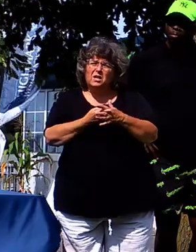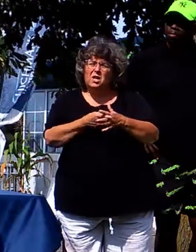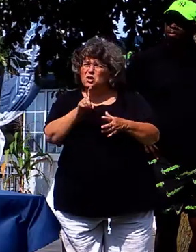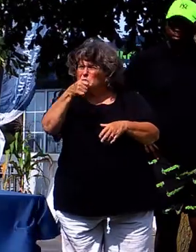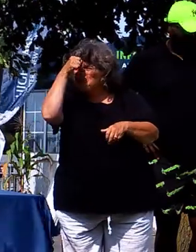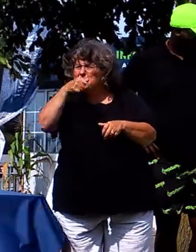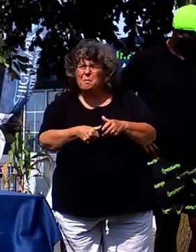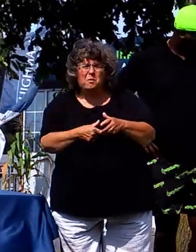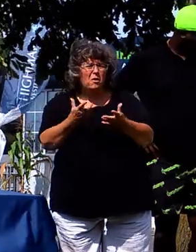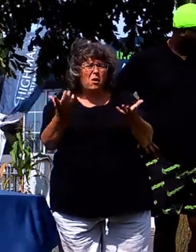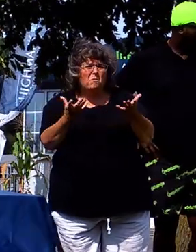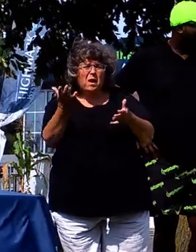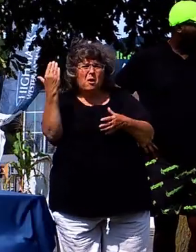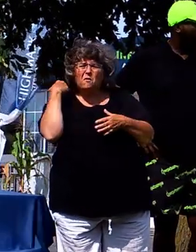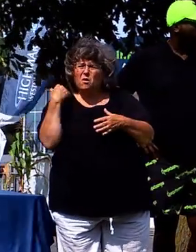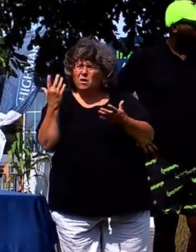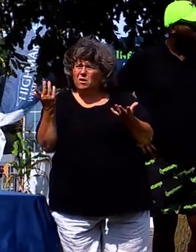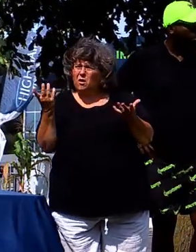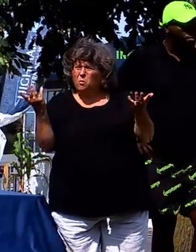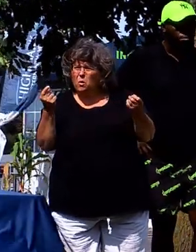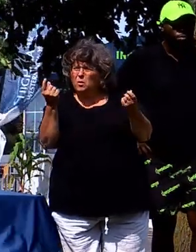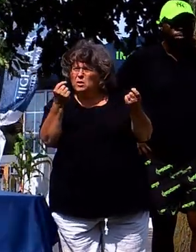anyone remember who might have been here before?